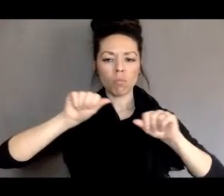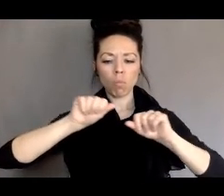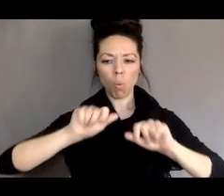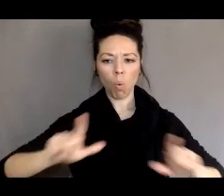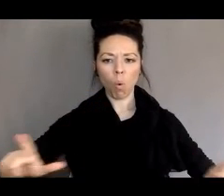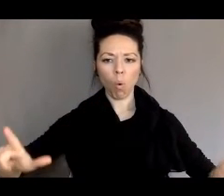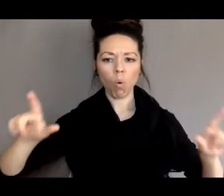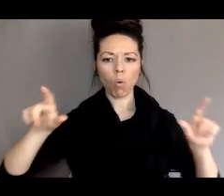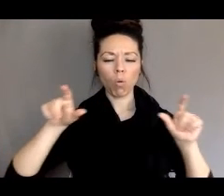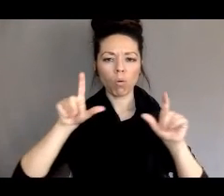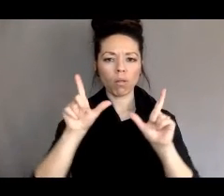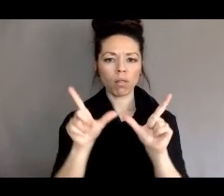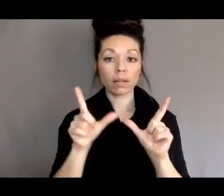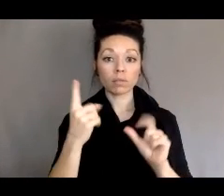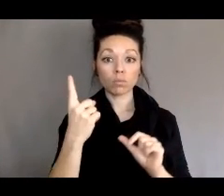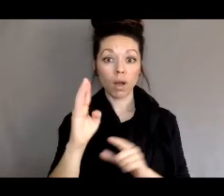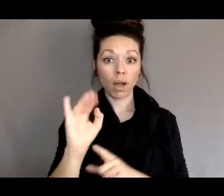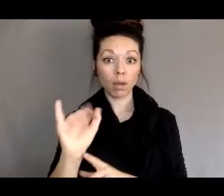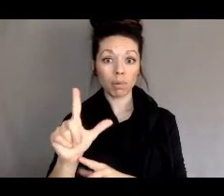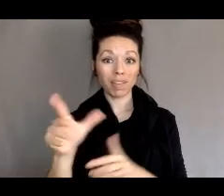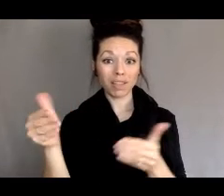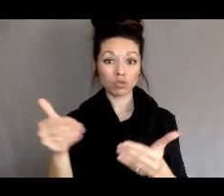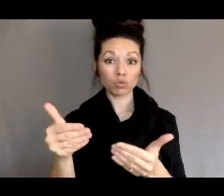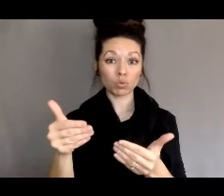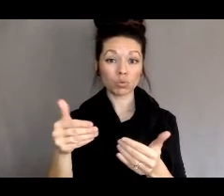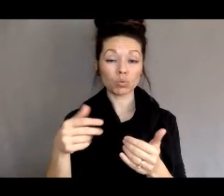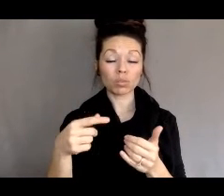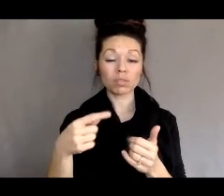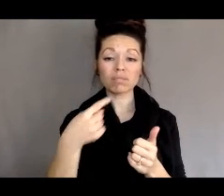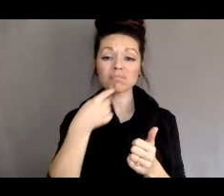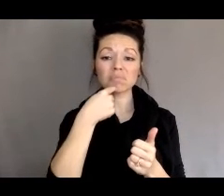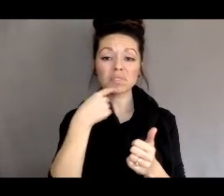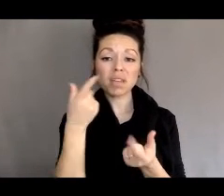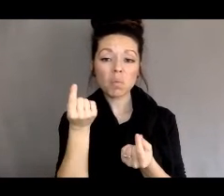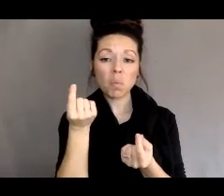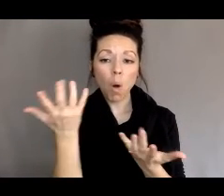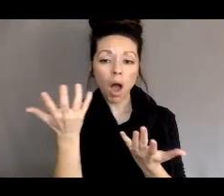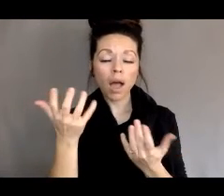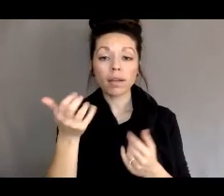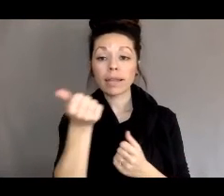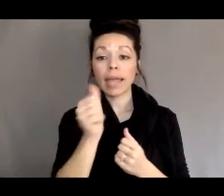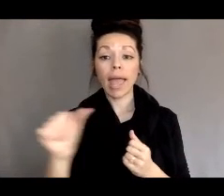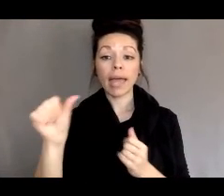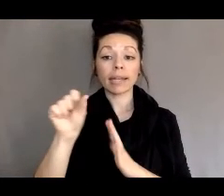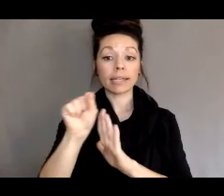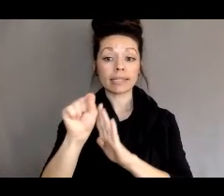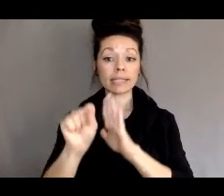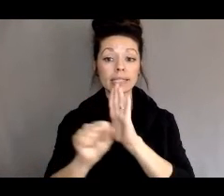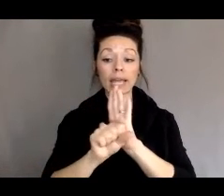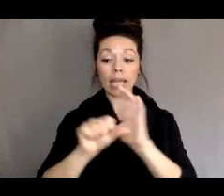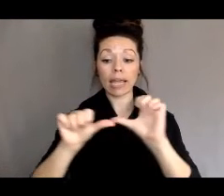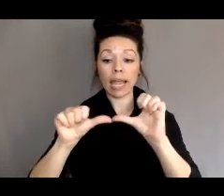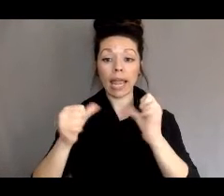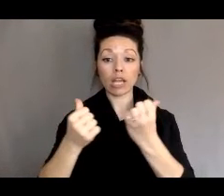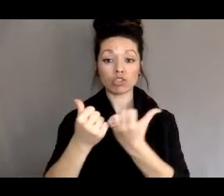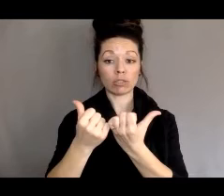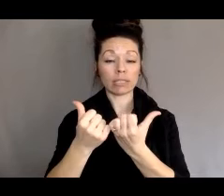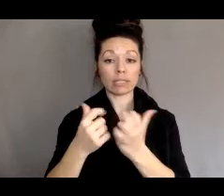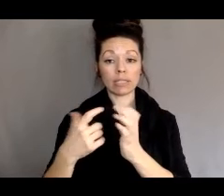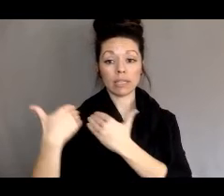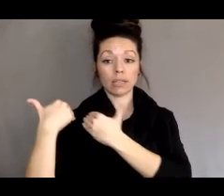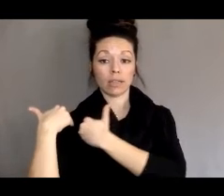that has been introduced, it would require all state agencies that issue professional license,